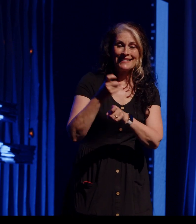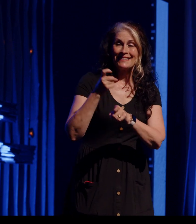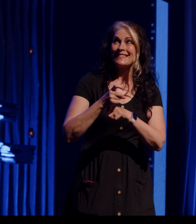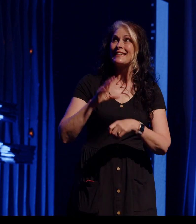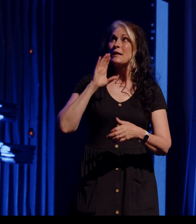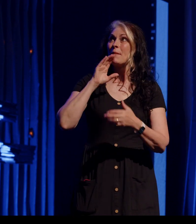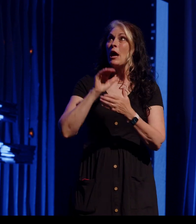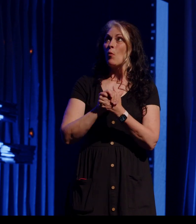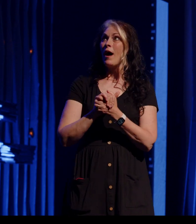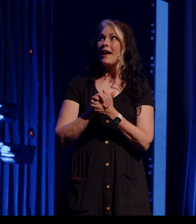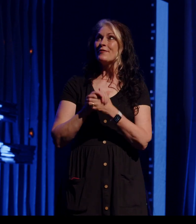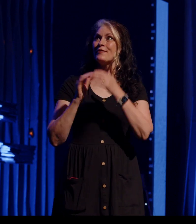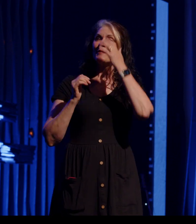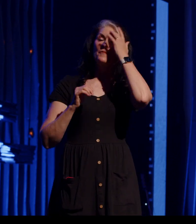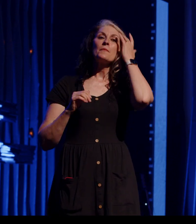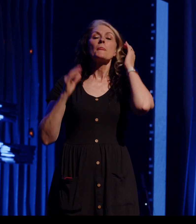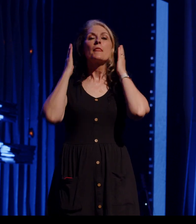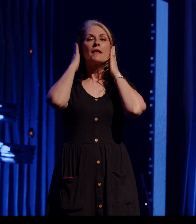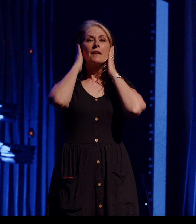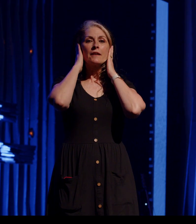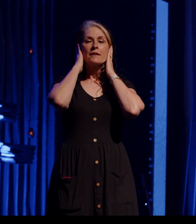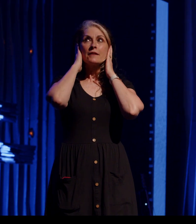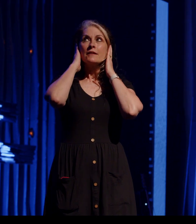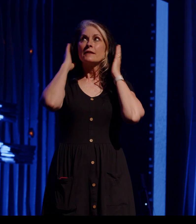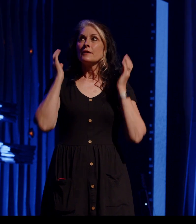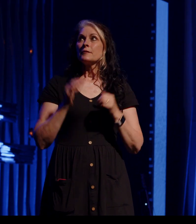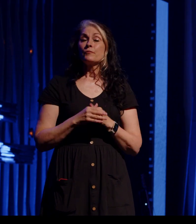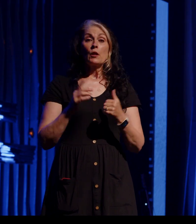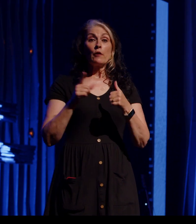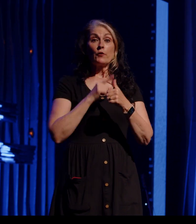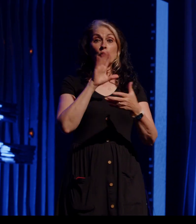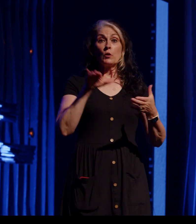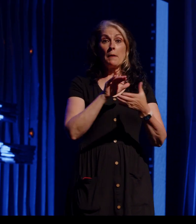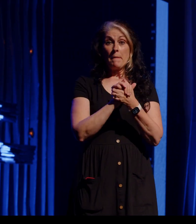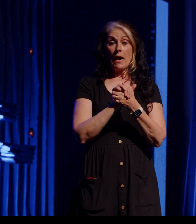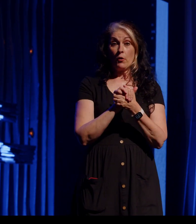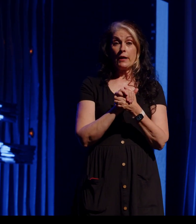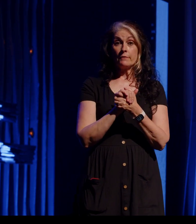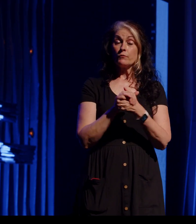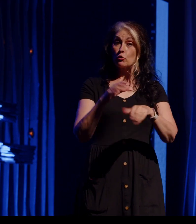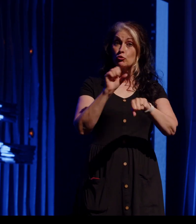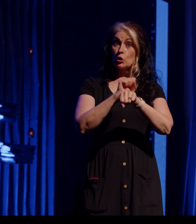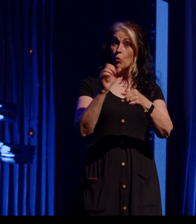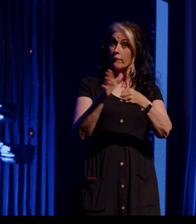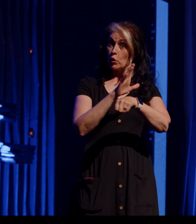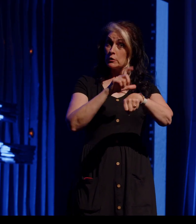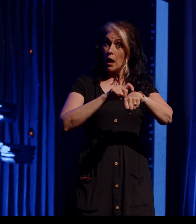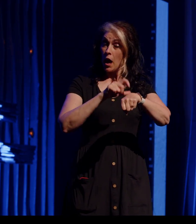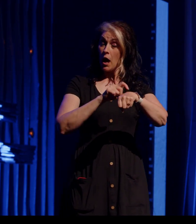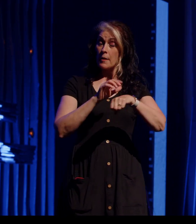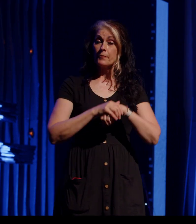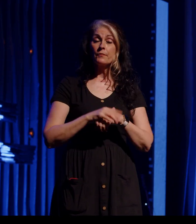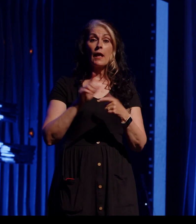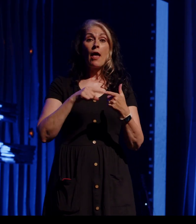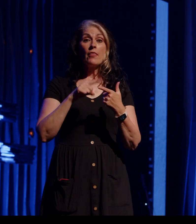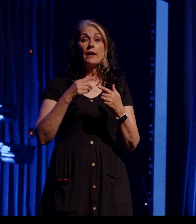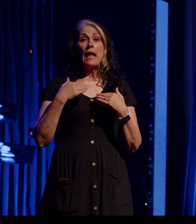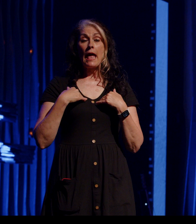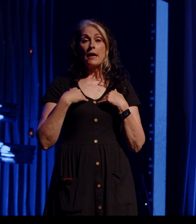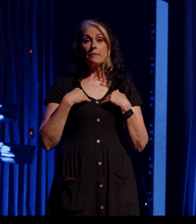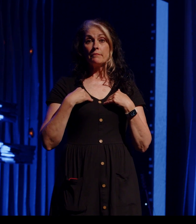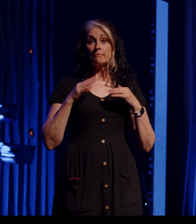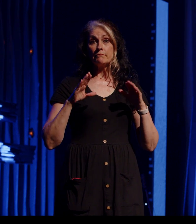So Carol has been when we first got married, she worked full time. Then when the kids